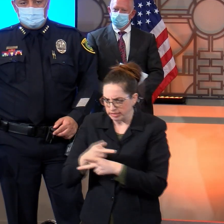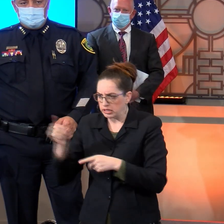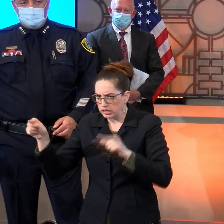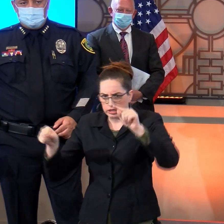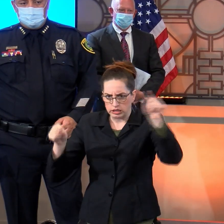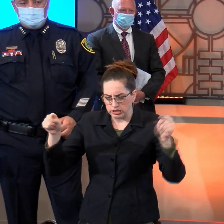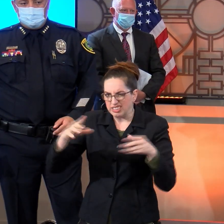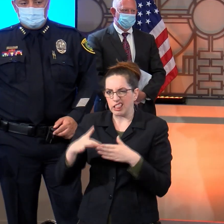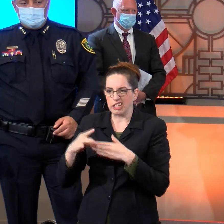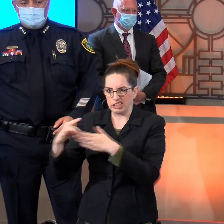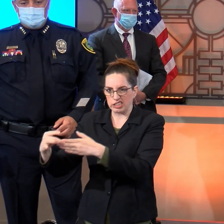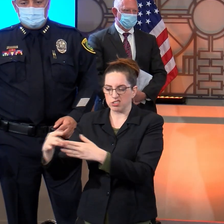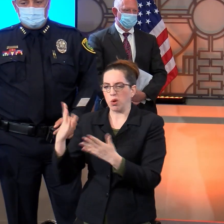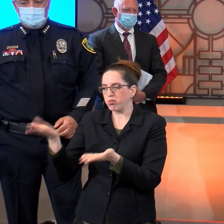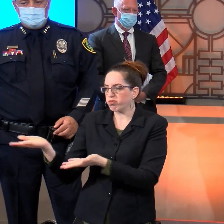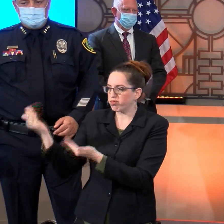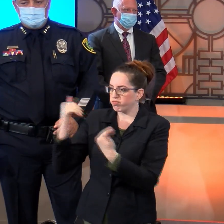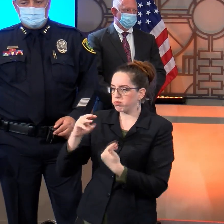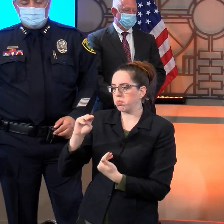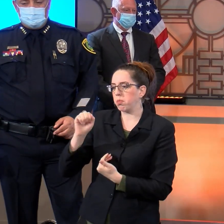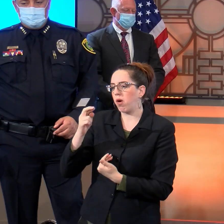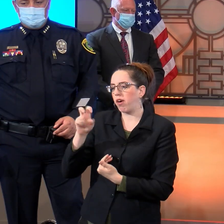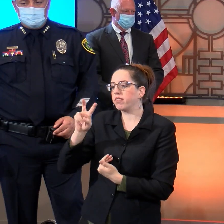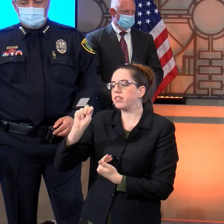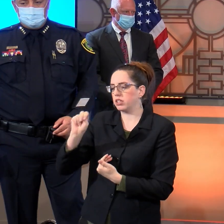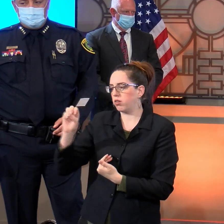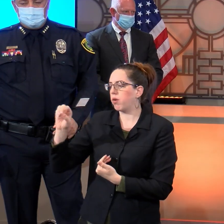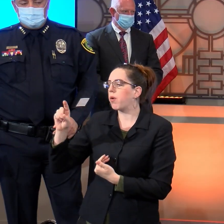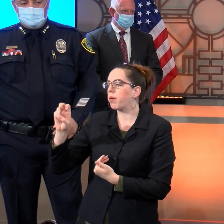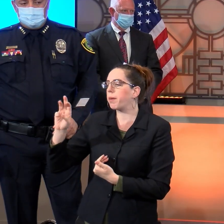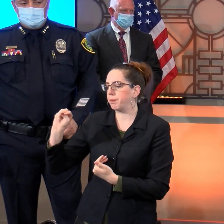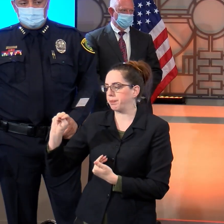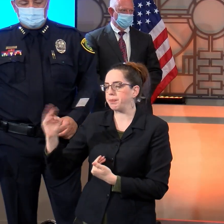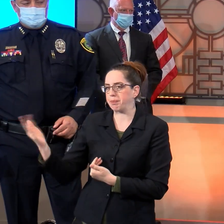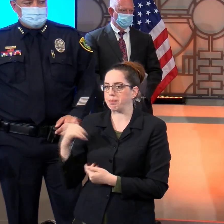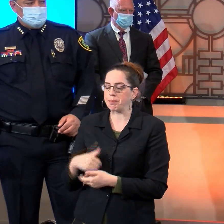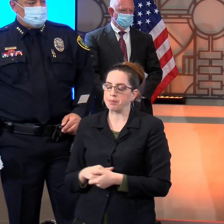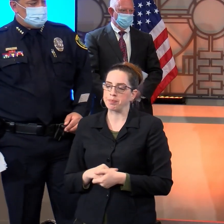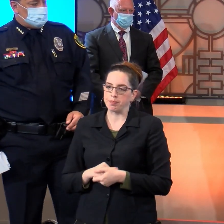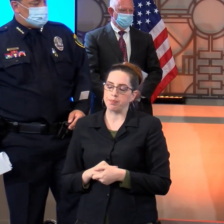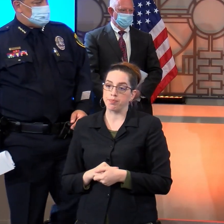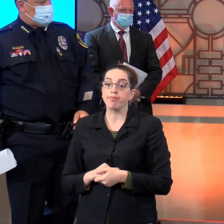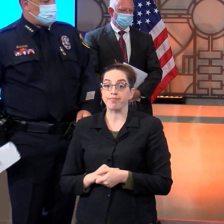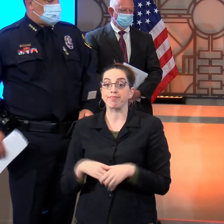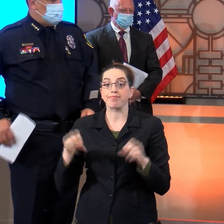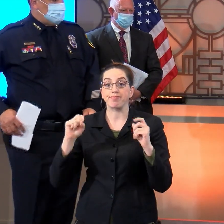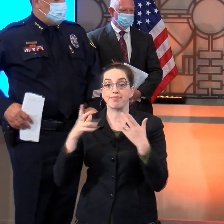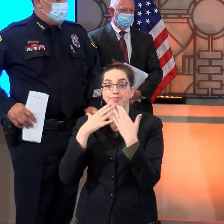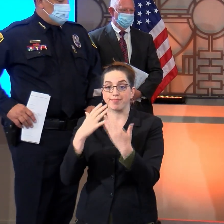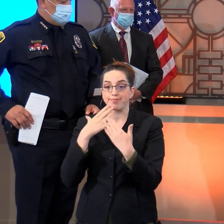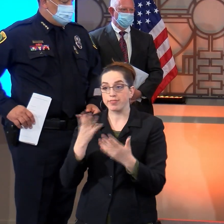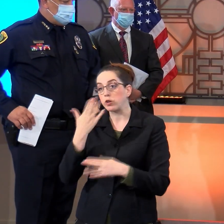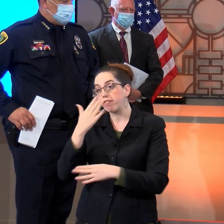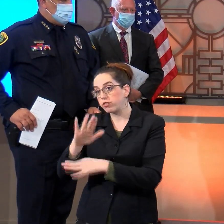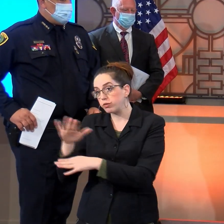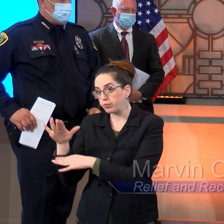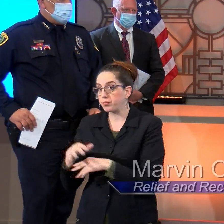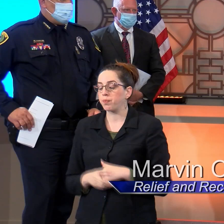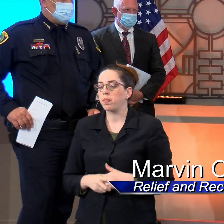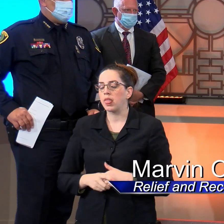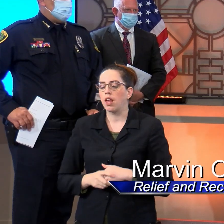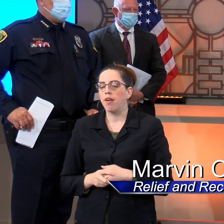leading the recovery effort. So let me call on Marvin Odum. All right, thank you, Mayor, and good afternoon,